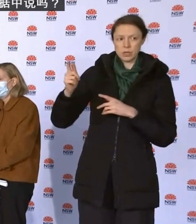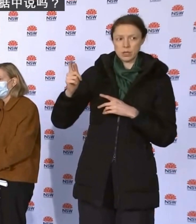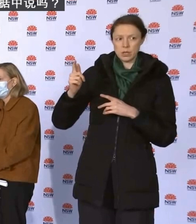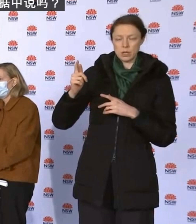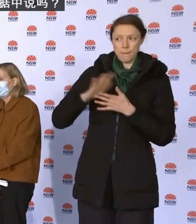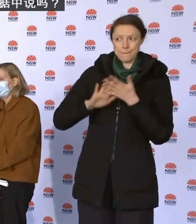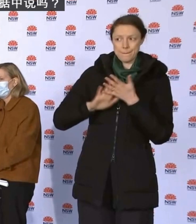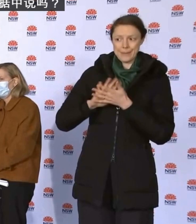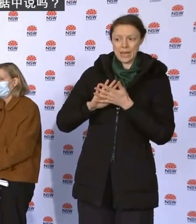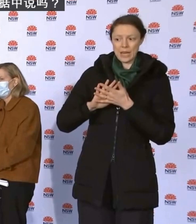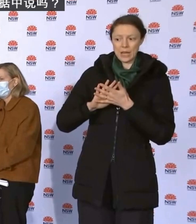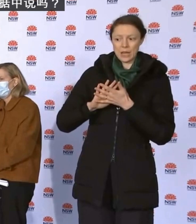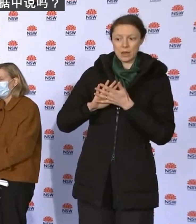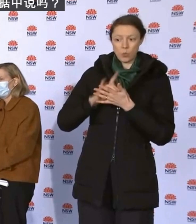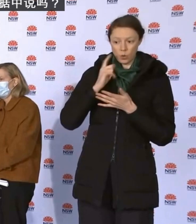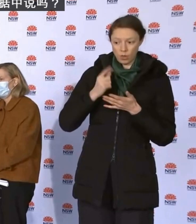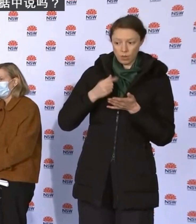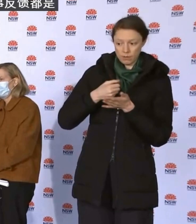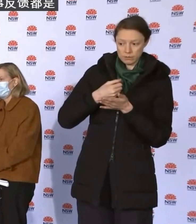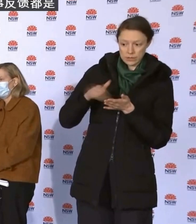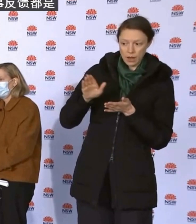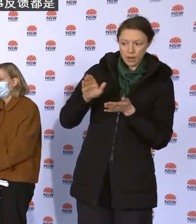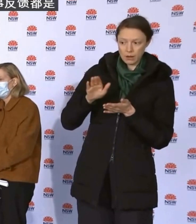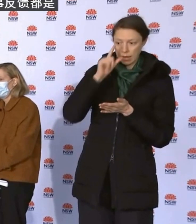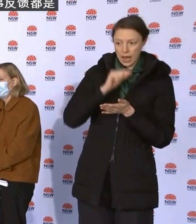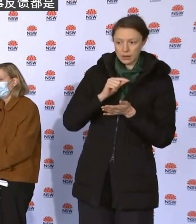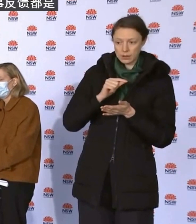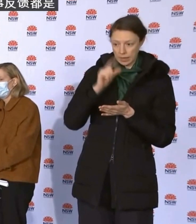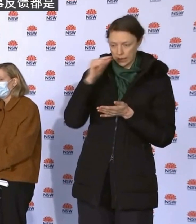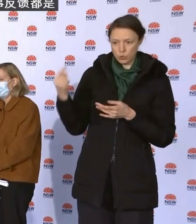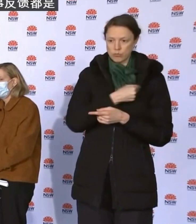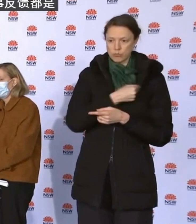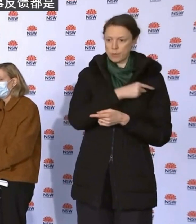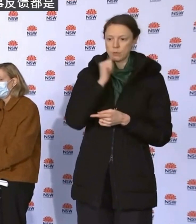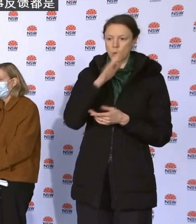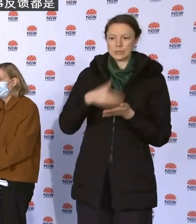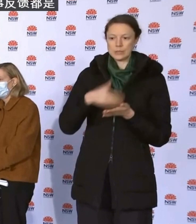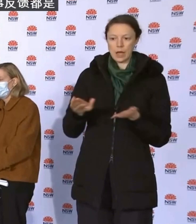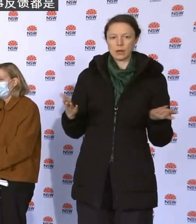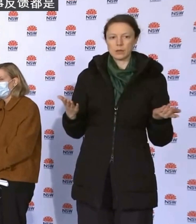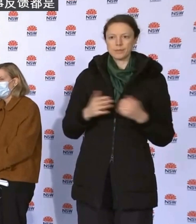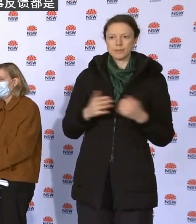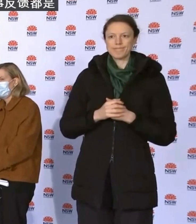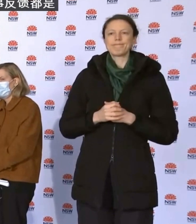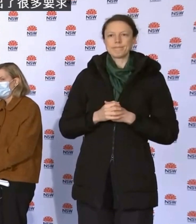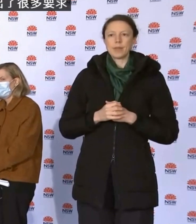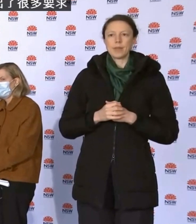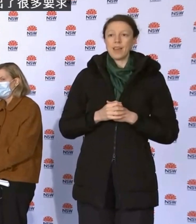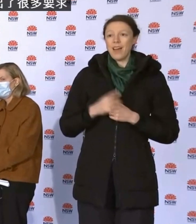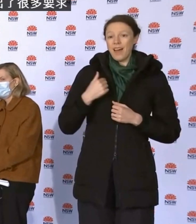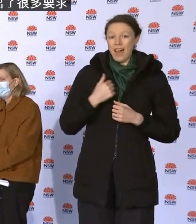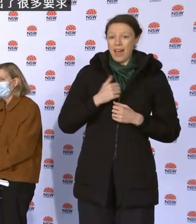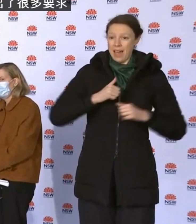from both the evidence, the statistics and the anecdotal feedback we're receiving, the vast majority of our community are